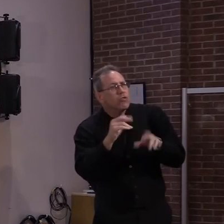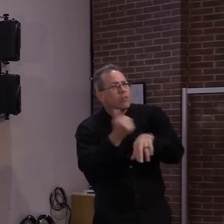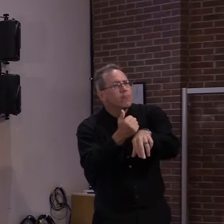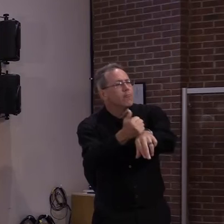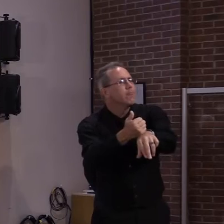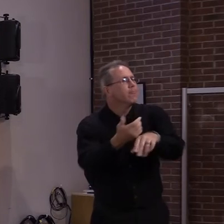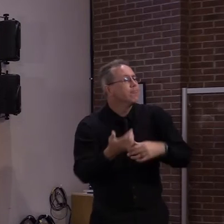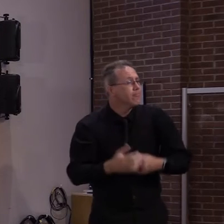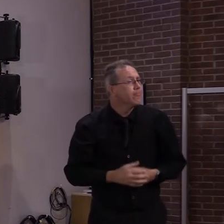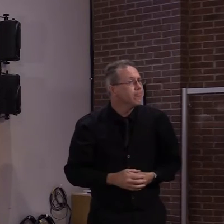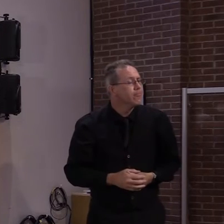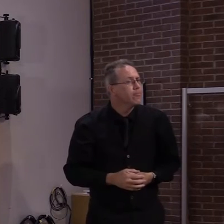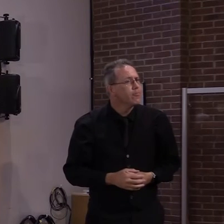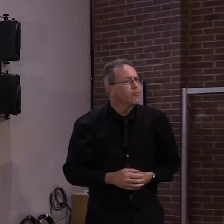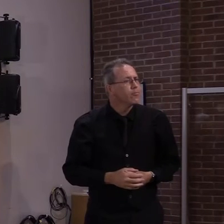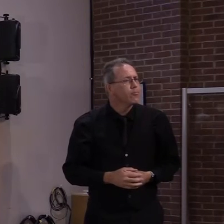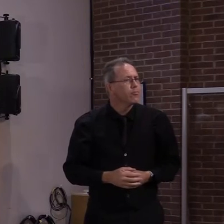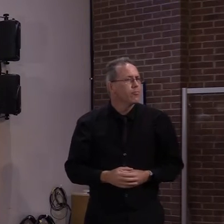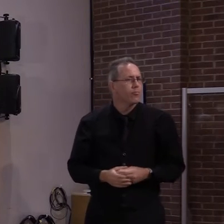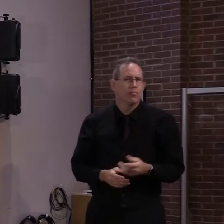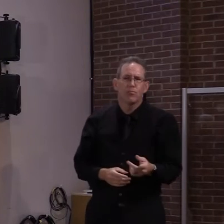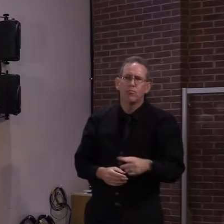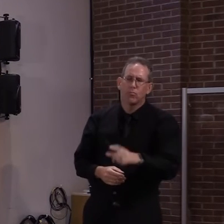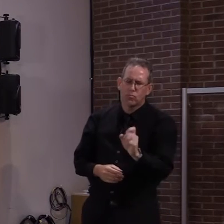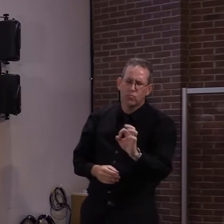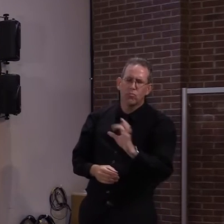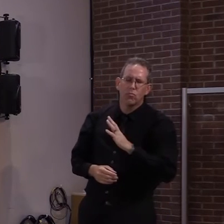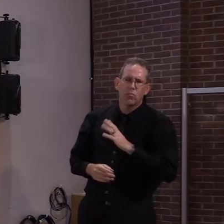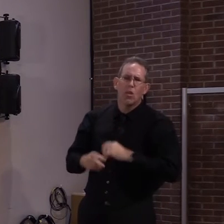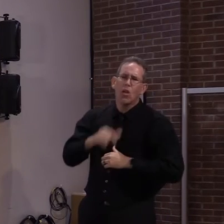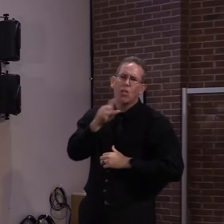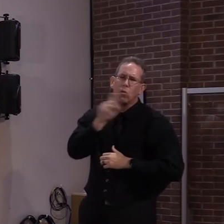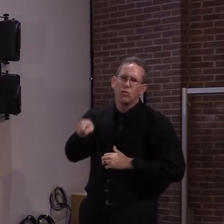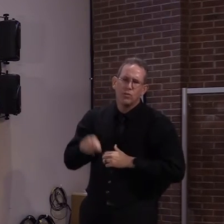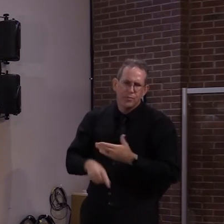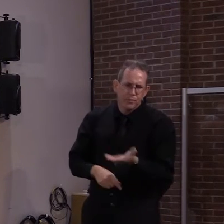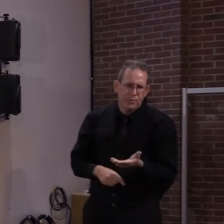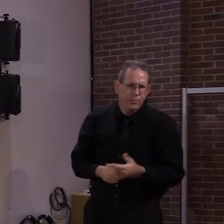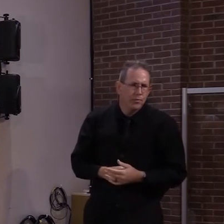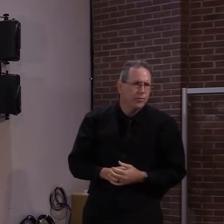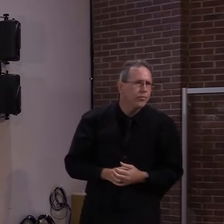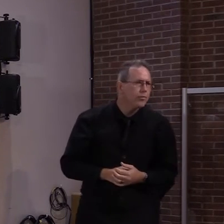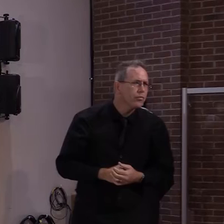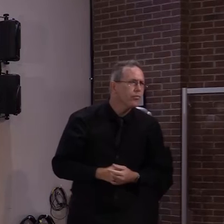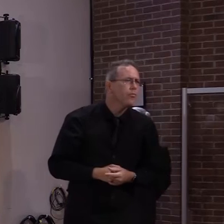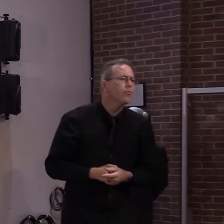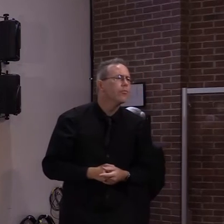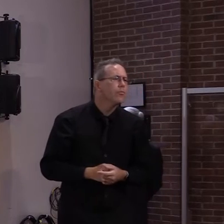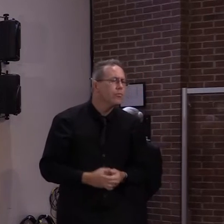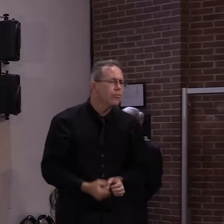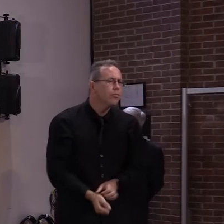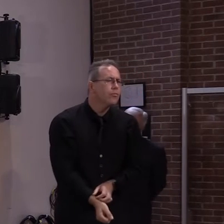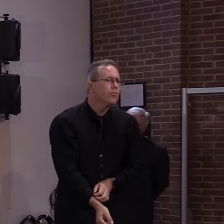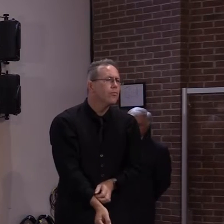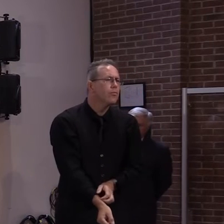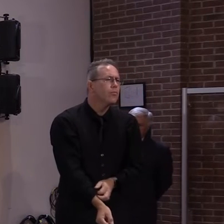So there aren't any concerns about the clock running out like in the original stimulus plan? No, that's